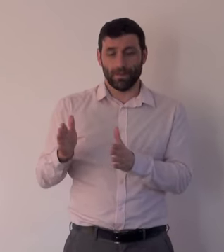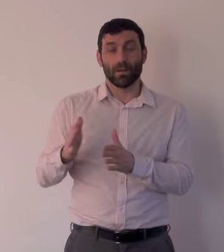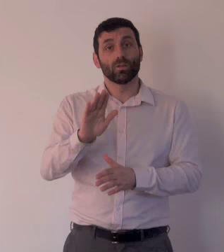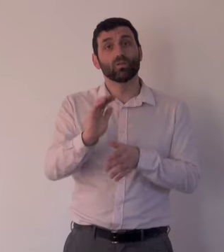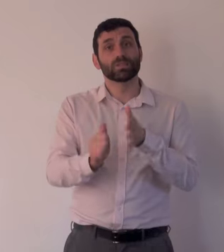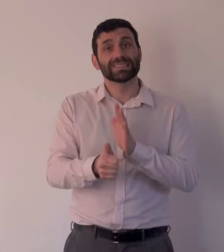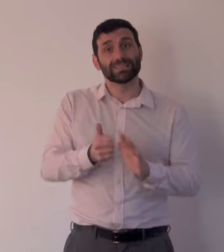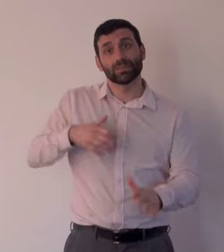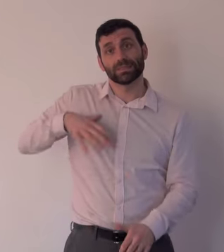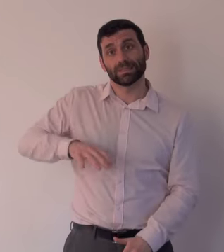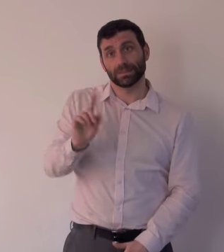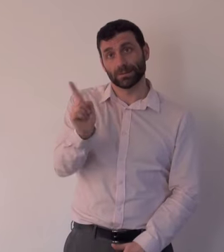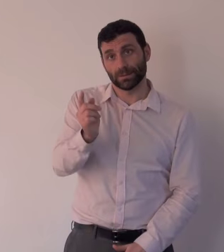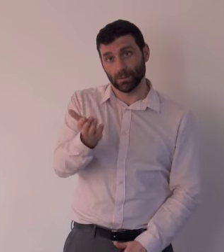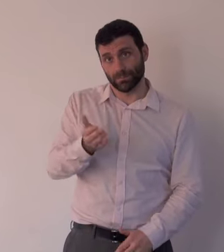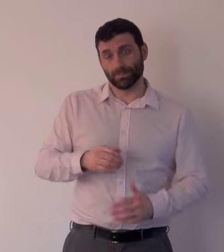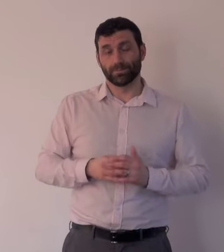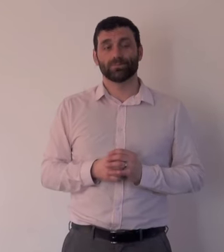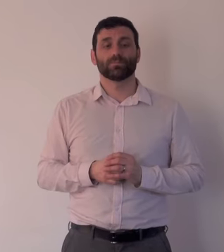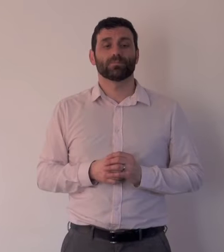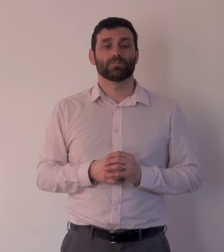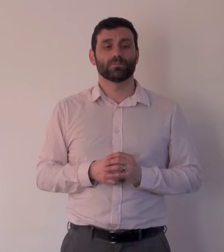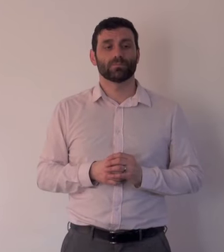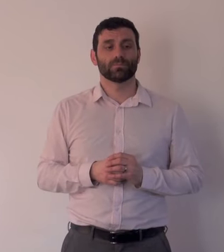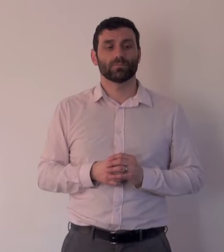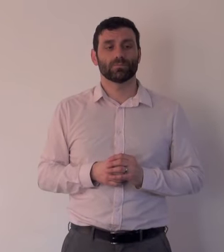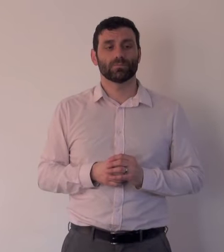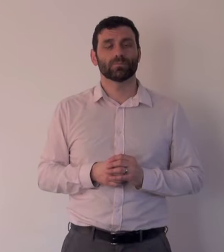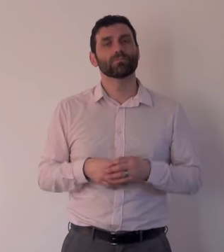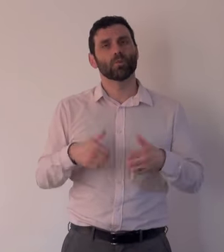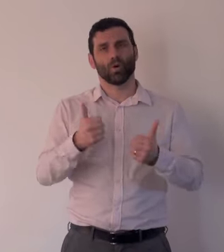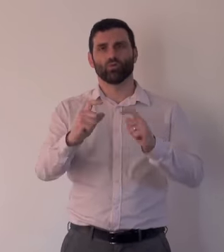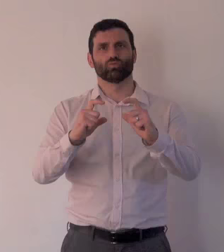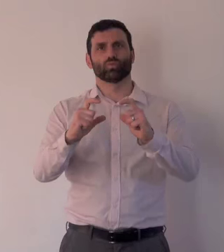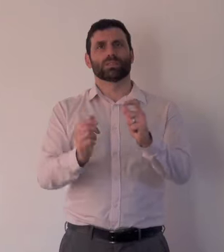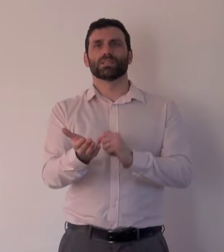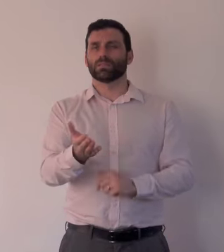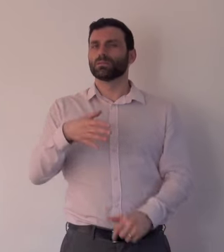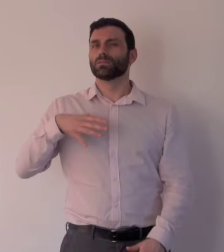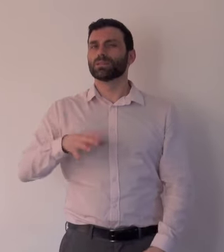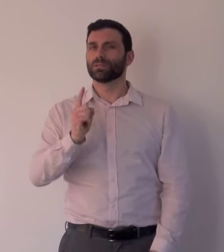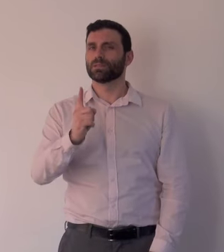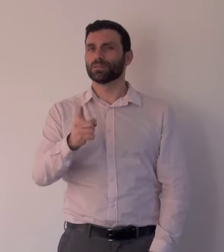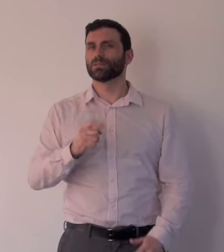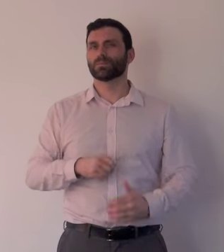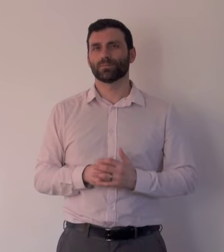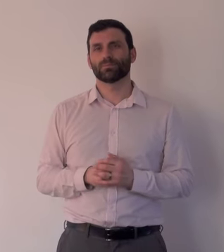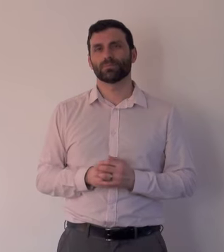Okay, the skills that you will need for this role. You should have good communication skills, that's very important.